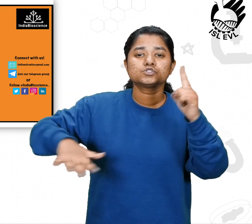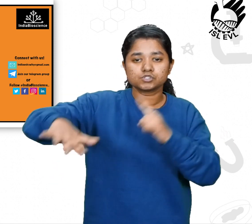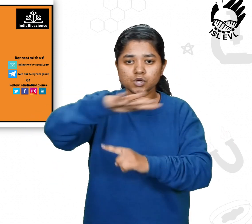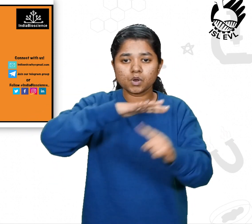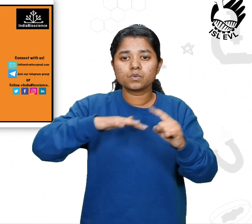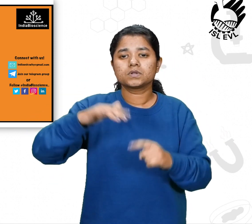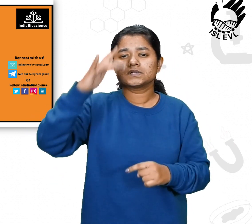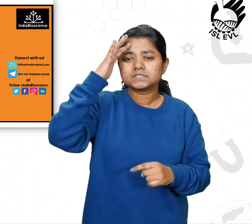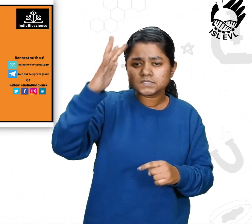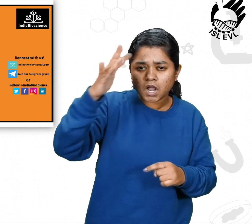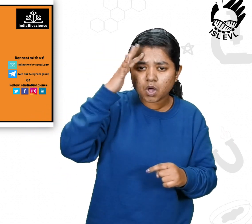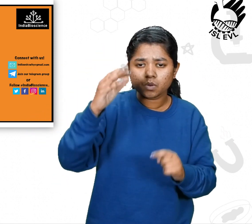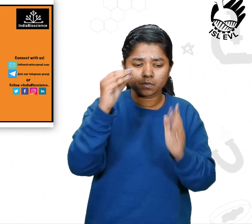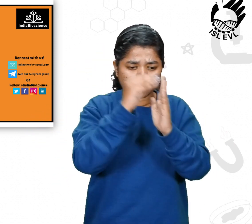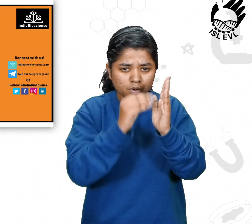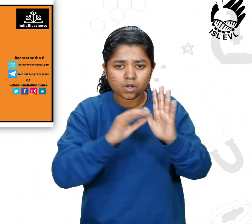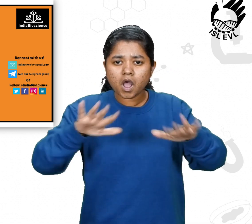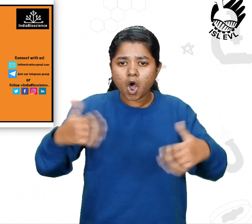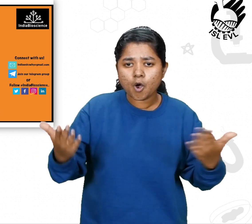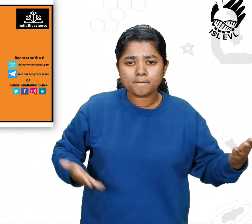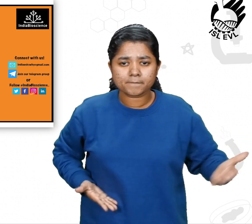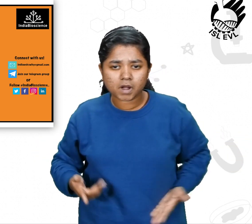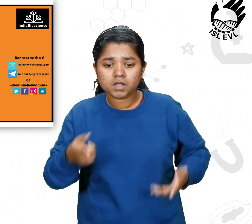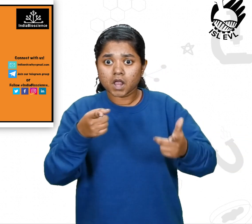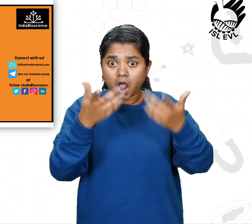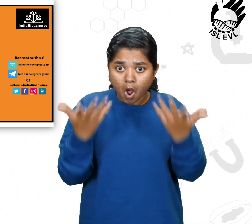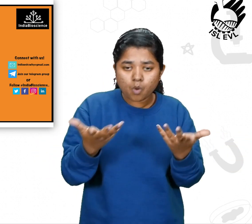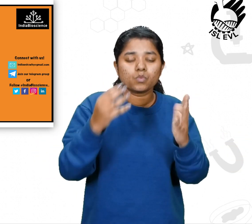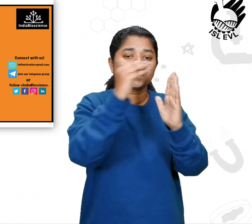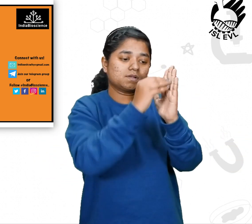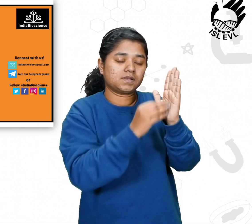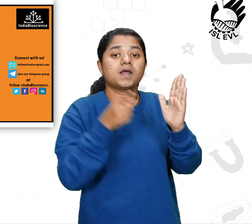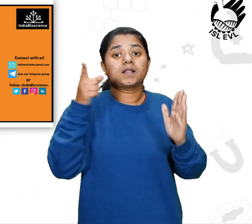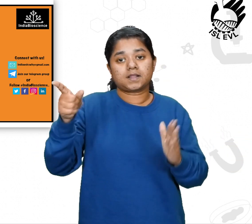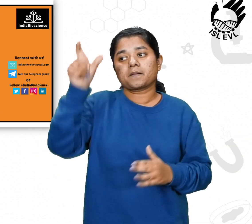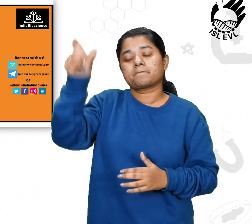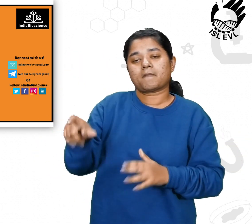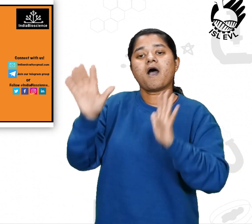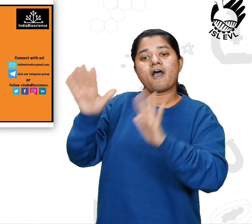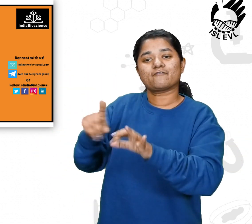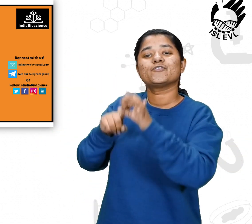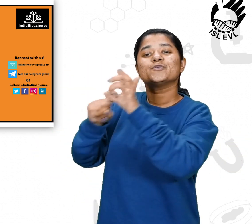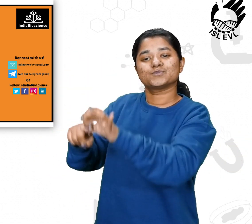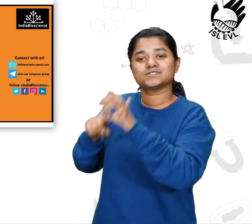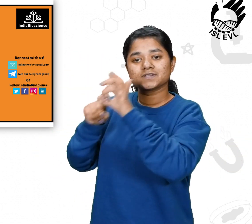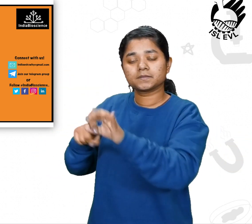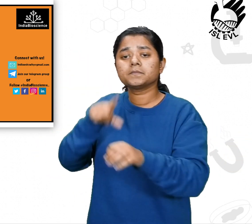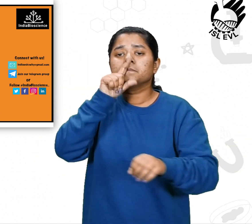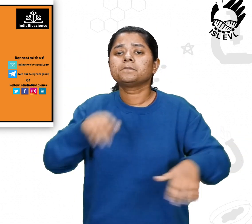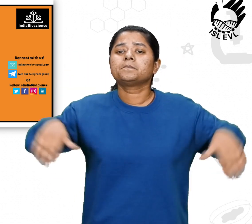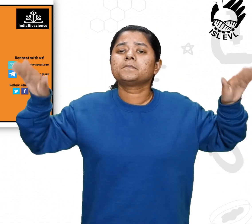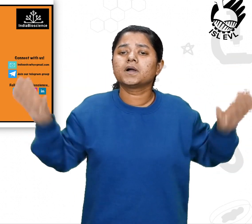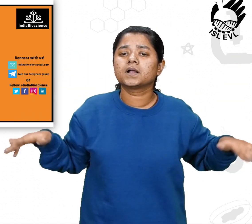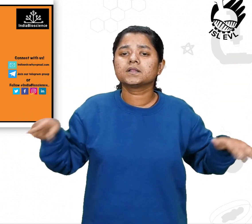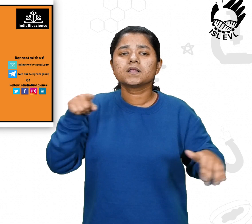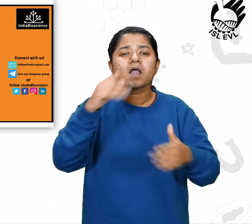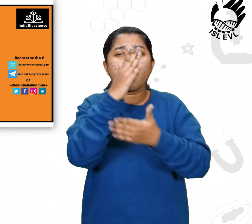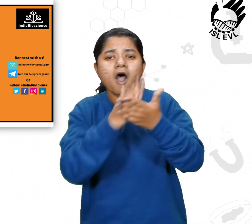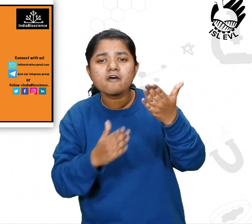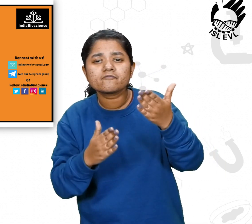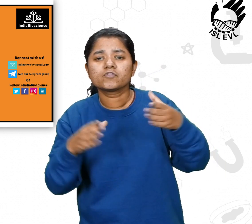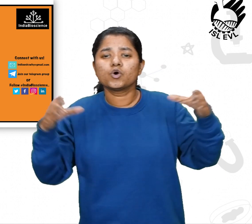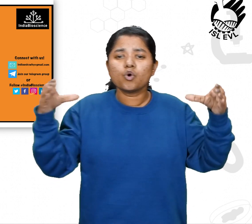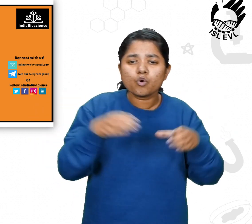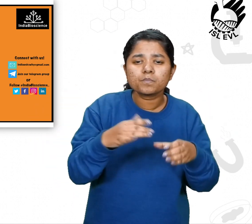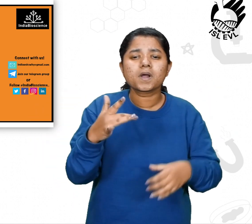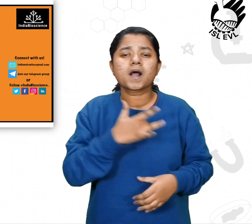studies why organisms form groups. Apart from asking questions about birds flying in groups, Utsuka